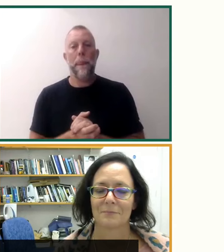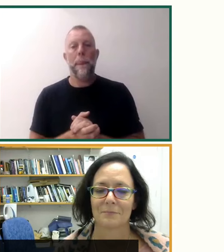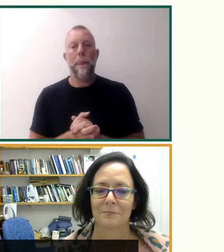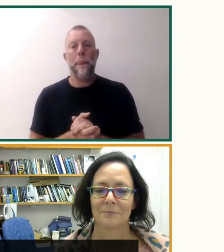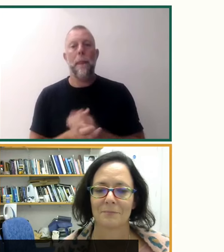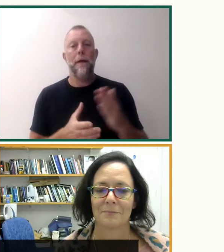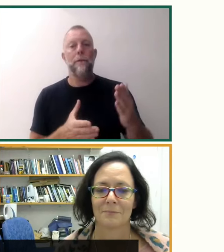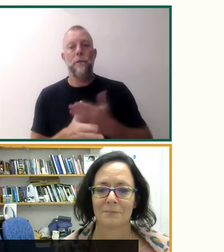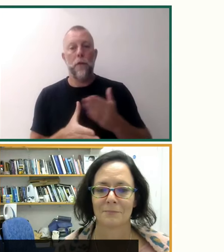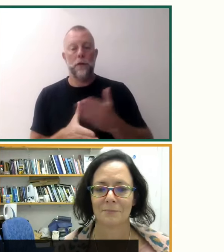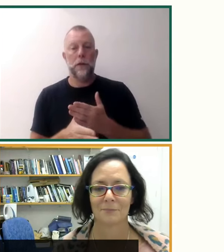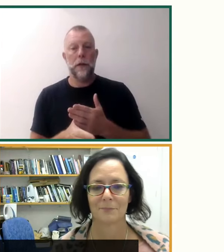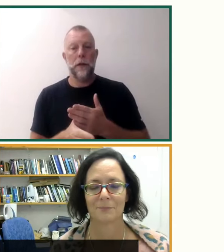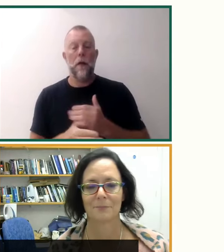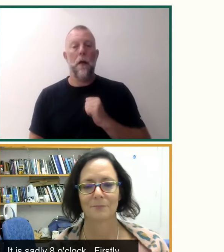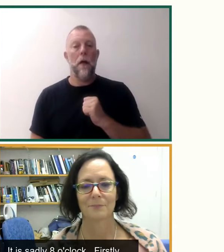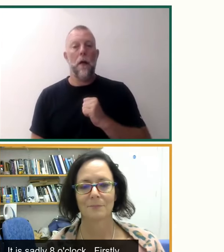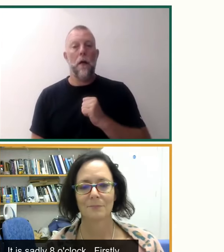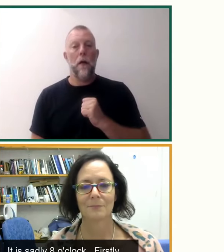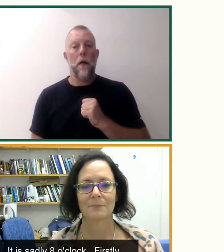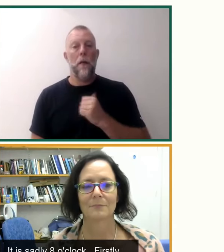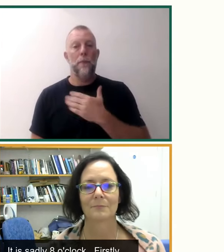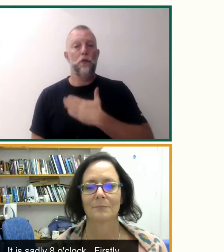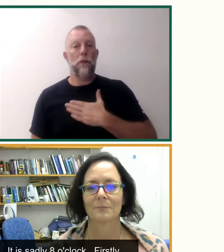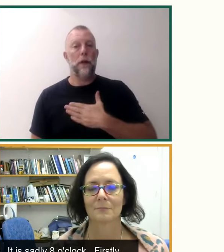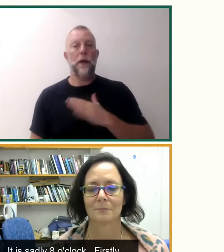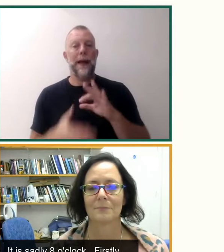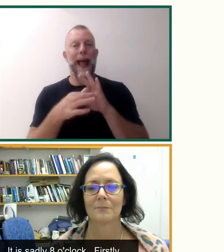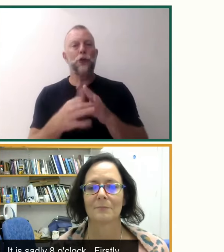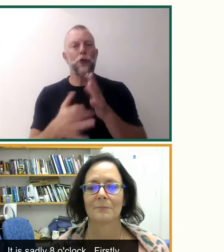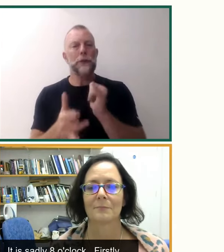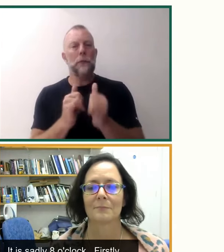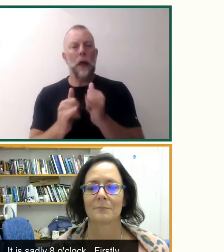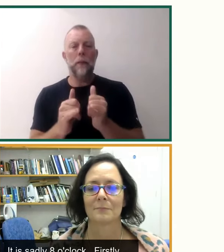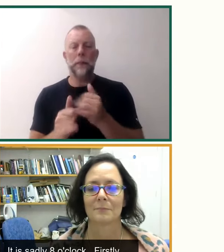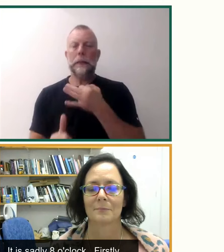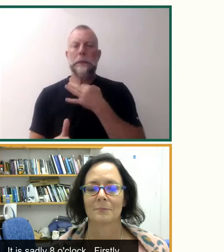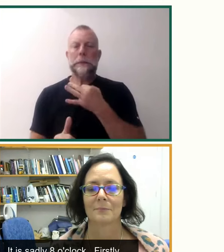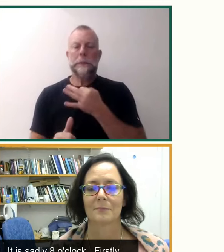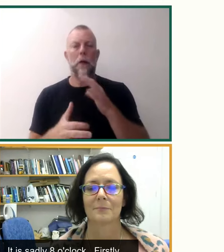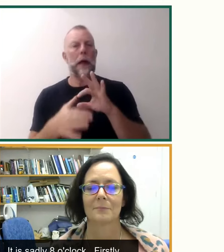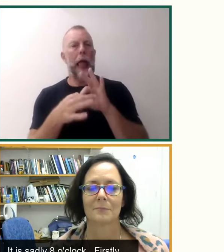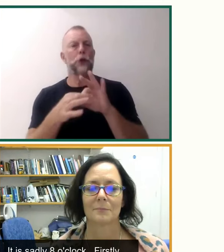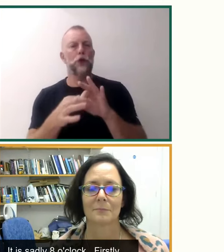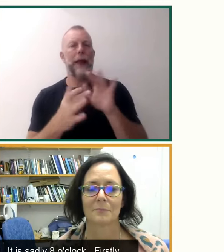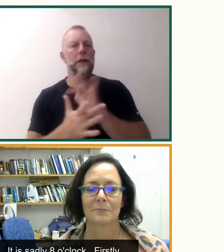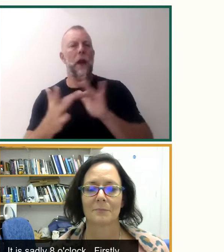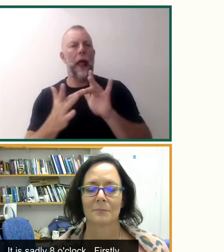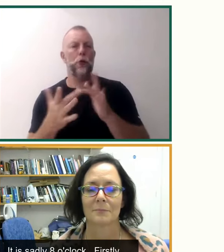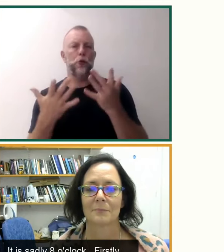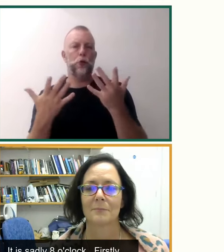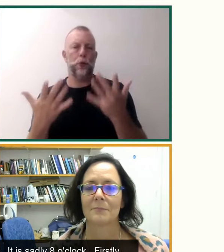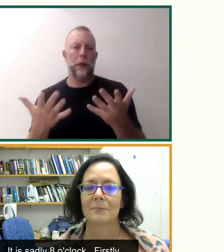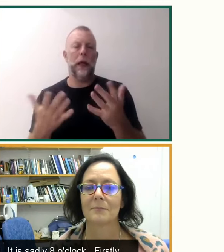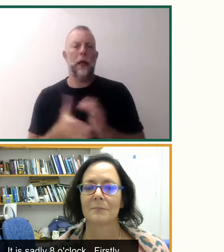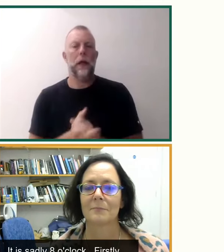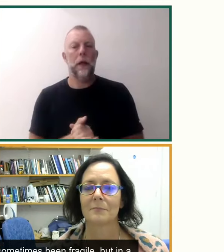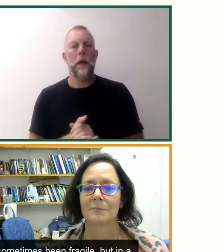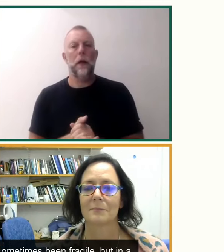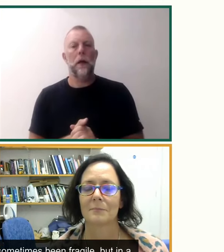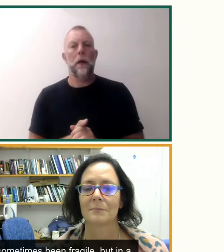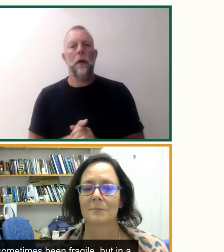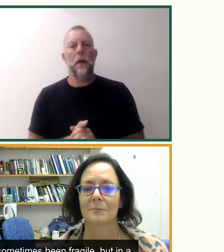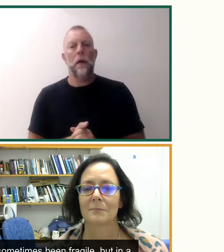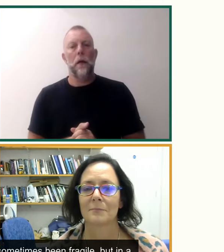Firstly, I'm sorry that the connection has sometimes been fragile, but in a way that's speaking to the fact we